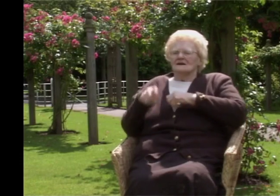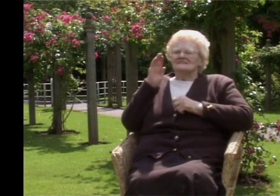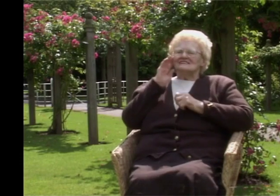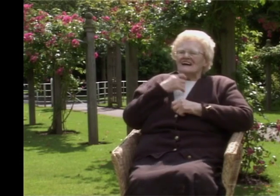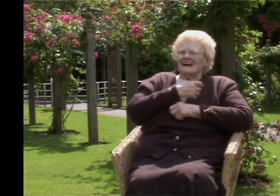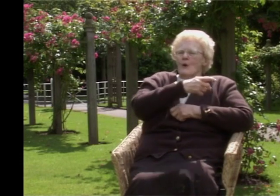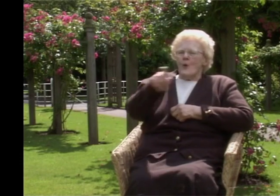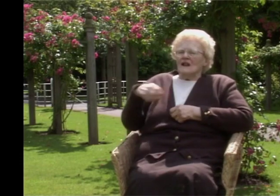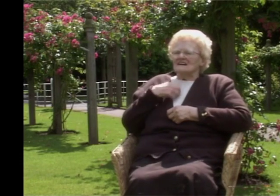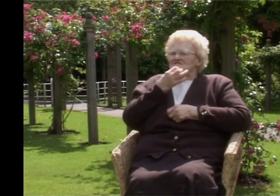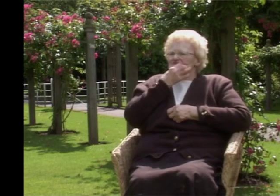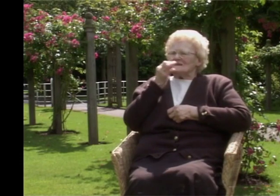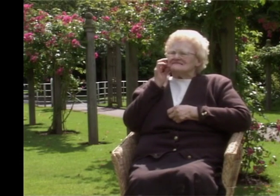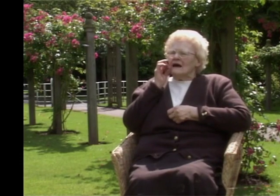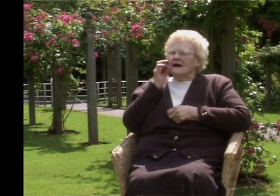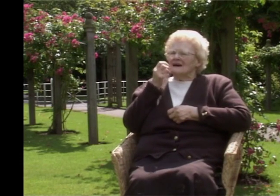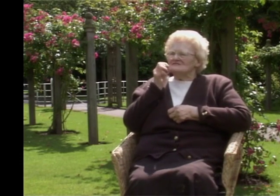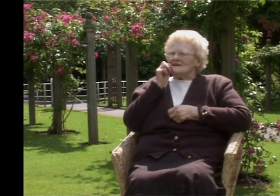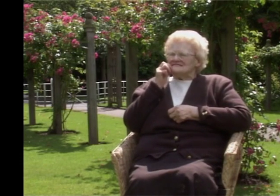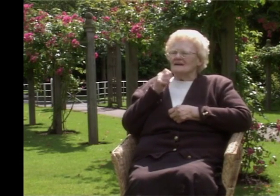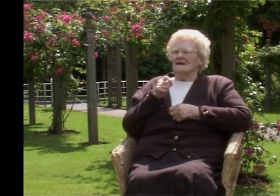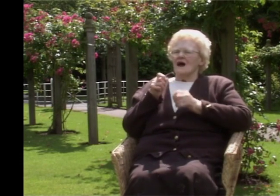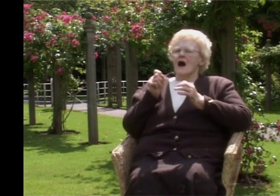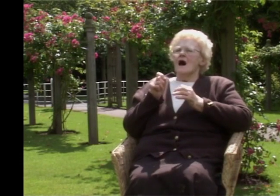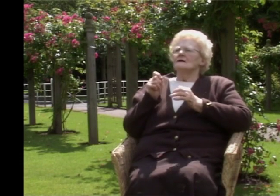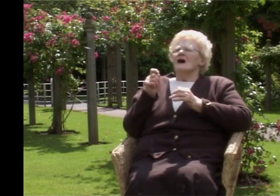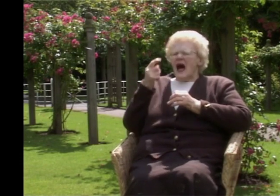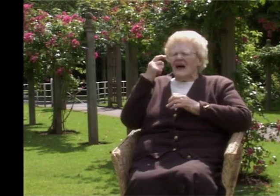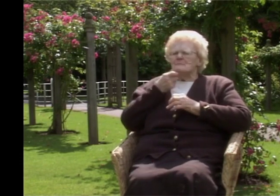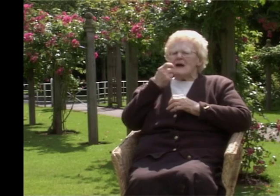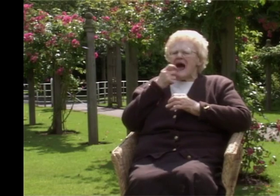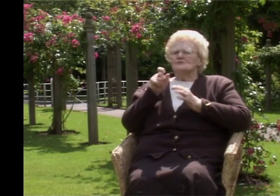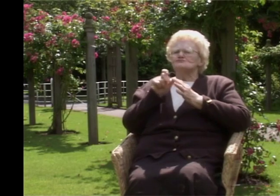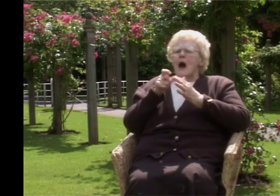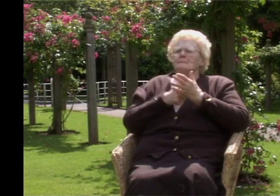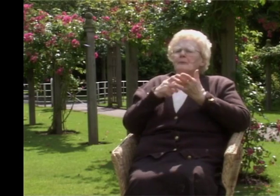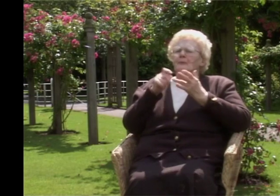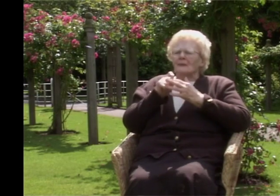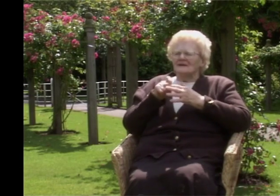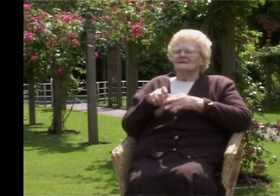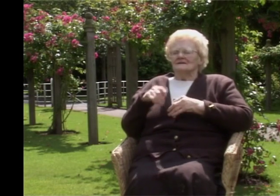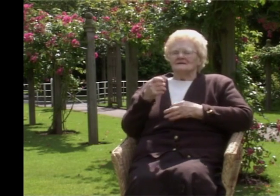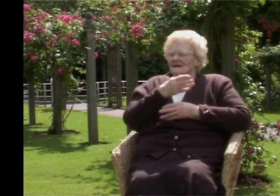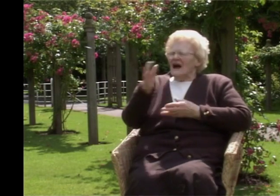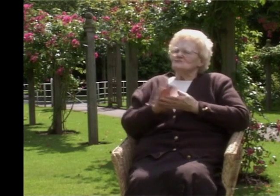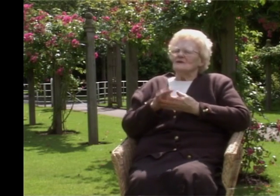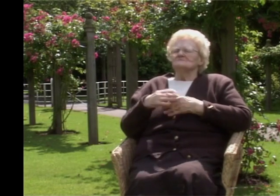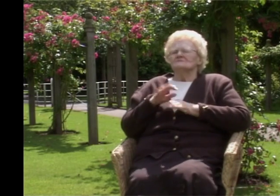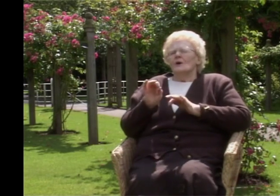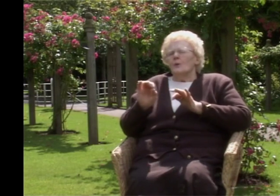would give out some sweeties. I think there were pear drops that we had, and they were really enjoyable. We'd sit there